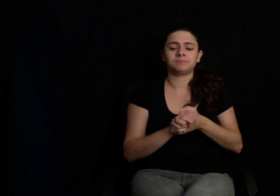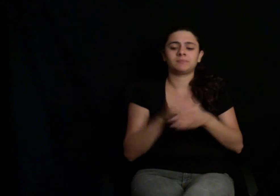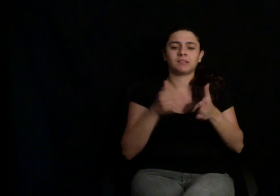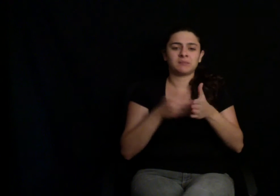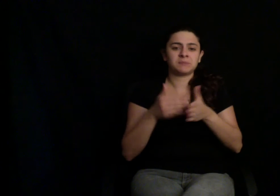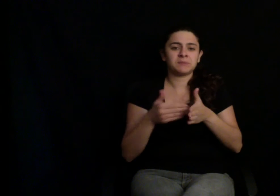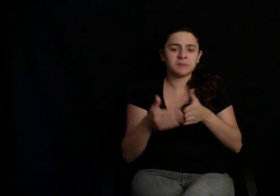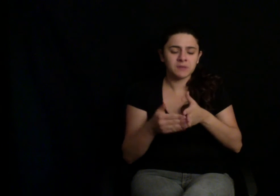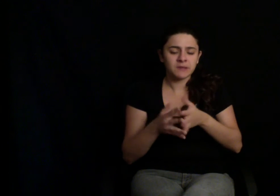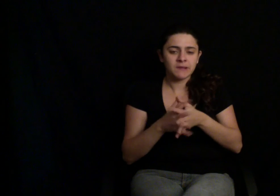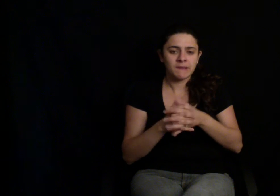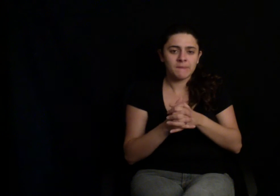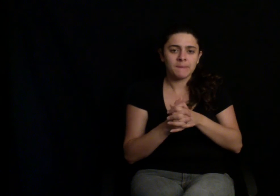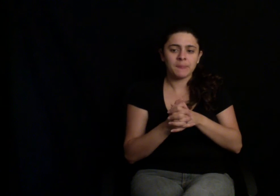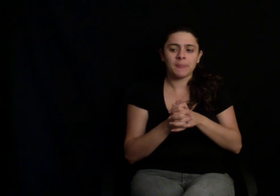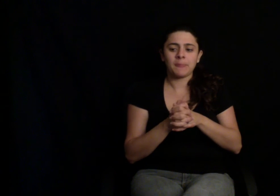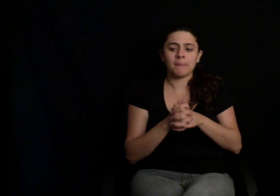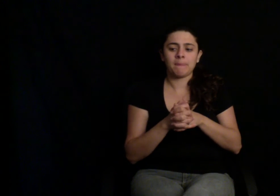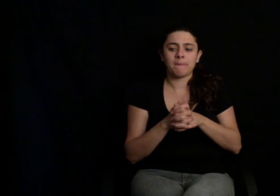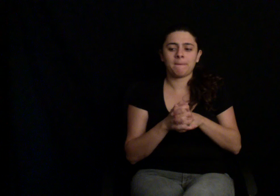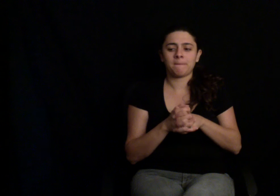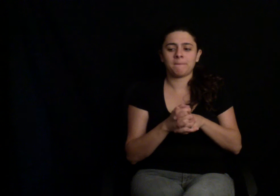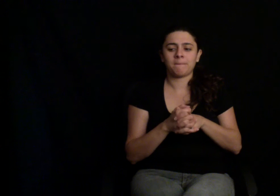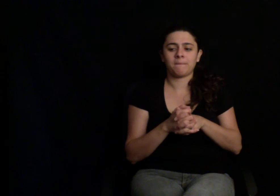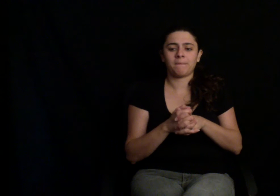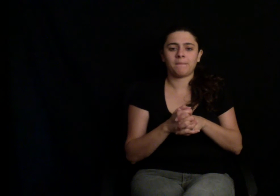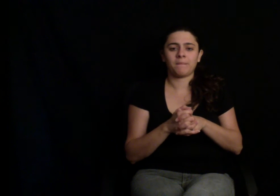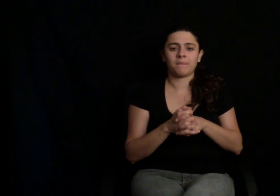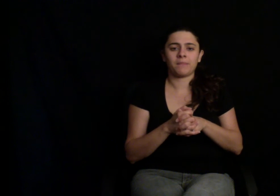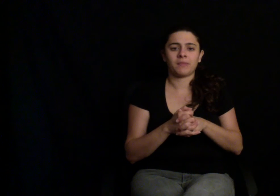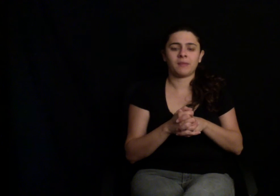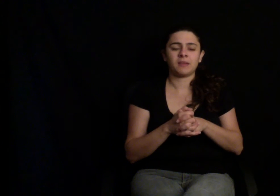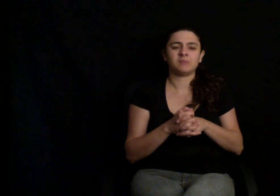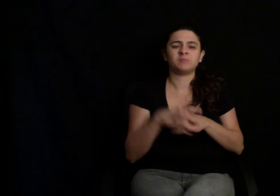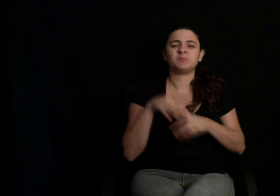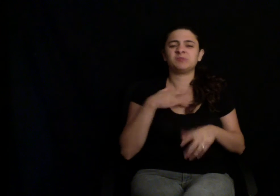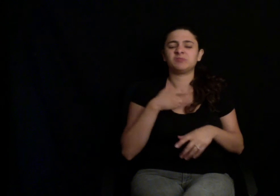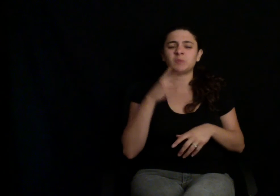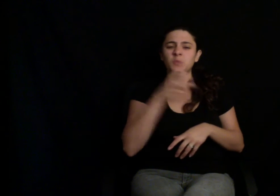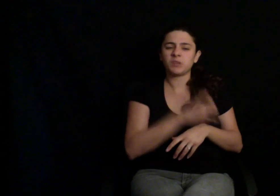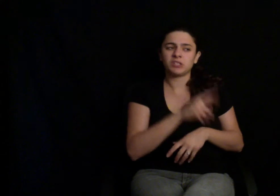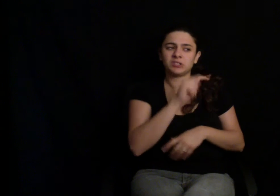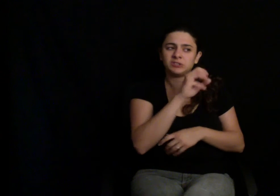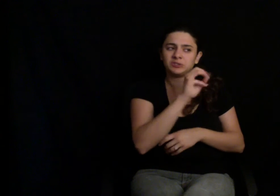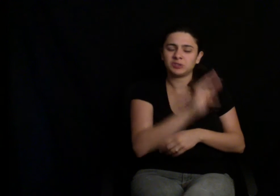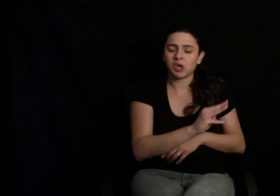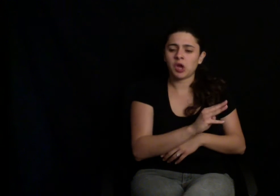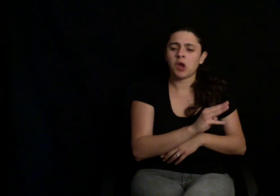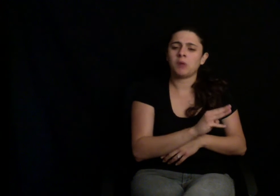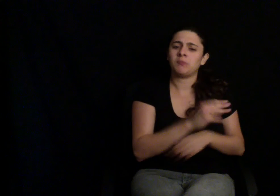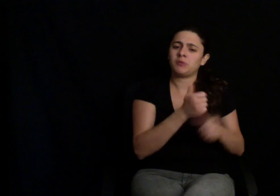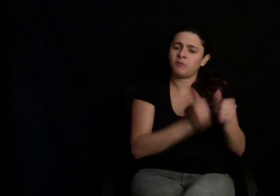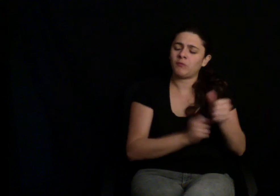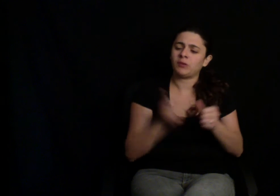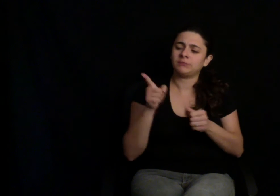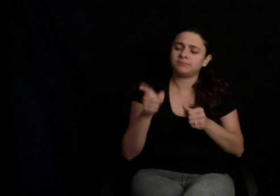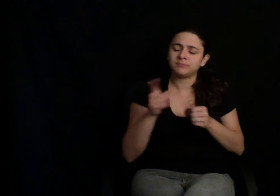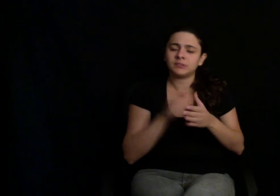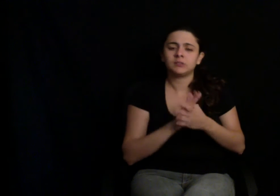he garnered so much press for the film, kind of rubbed us the wrong way. The only instances we could find of Mr. Cruise mentioning the subject were two